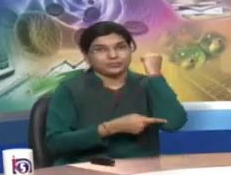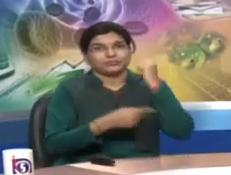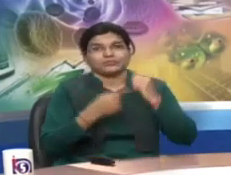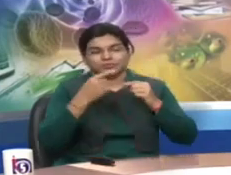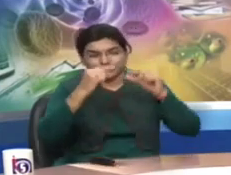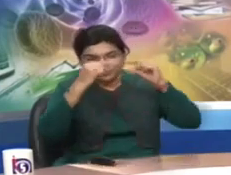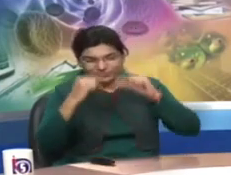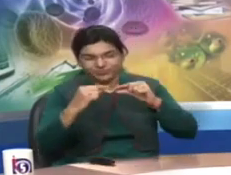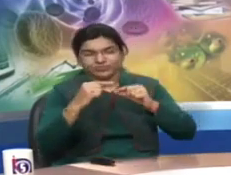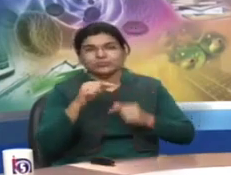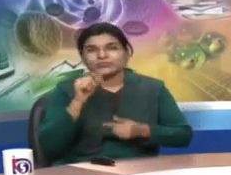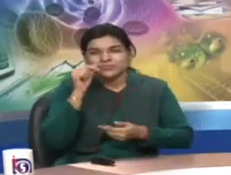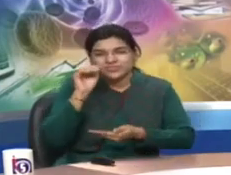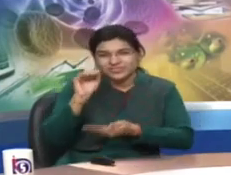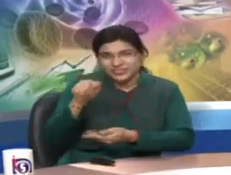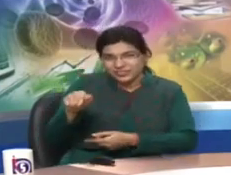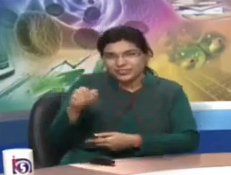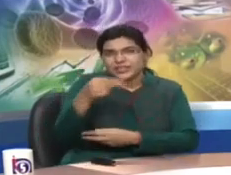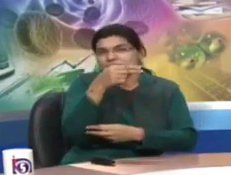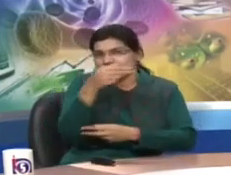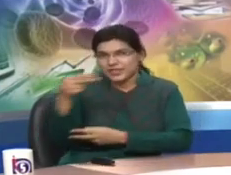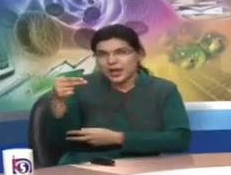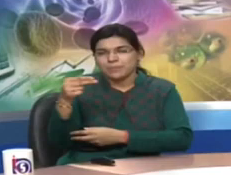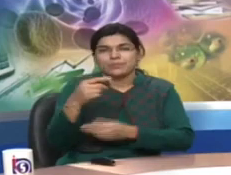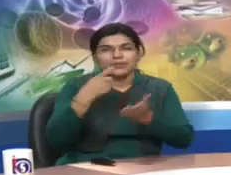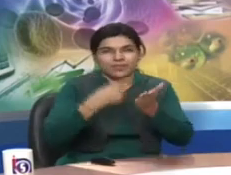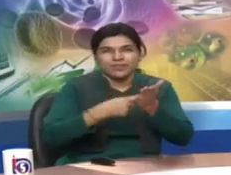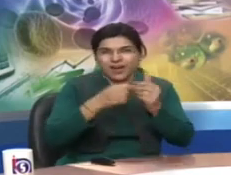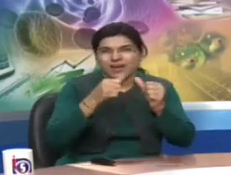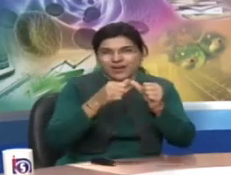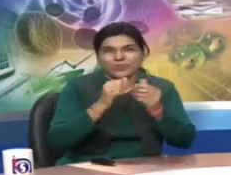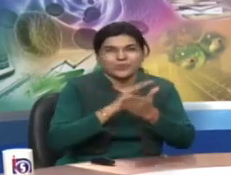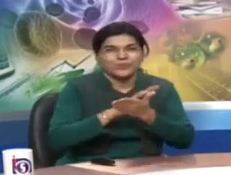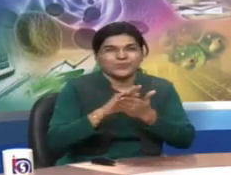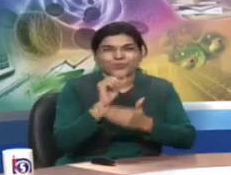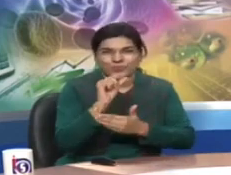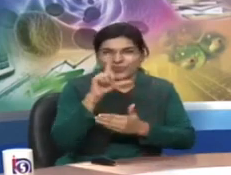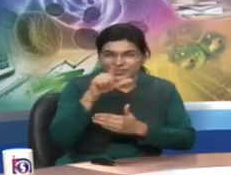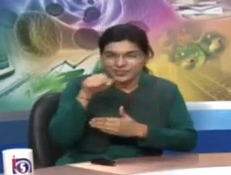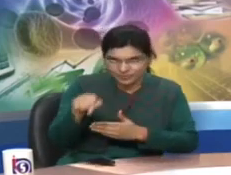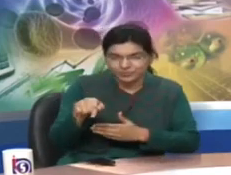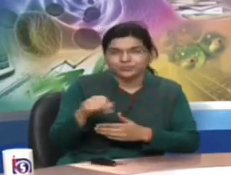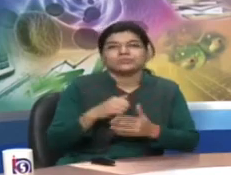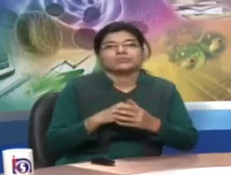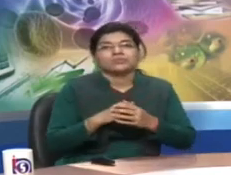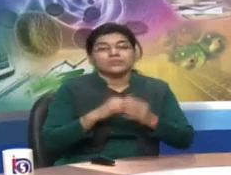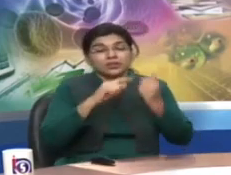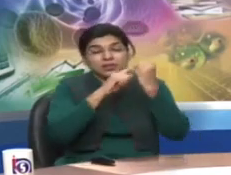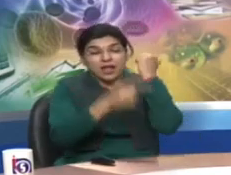As always, yours, ever obedient son, Rahul.